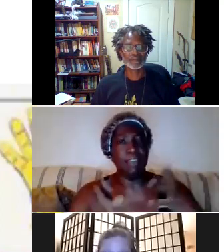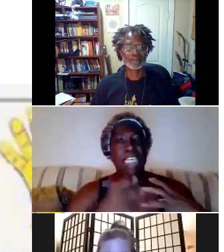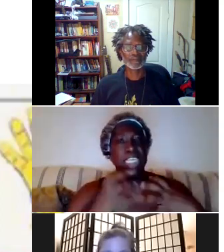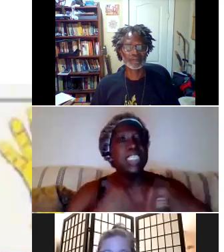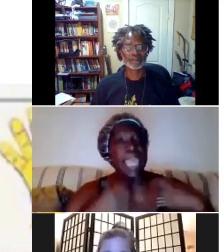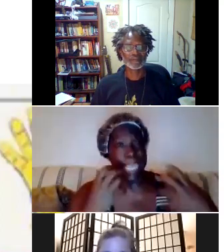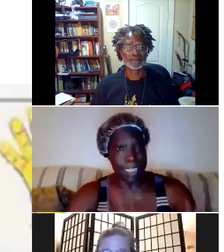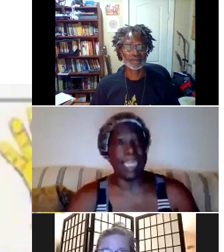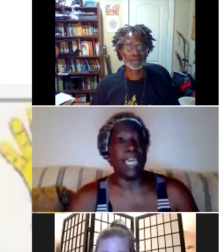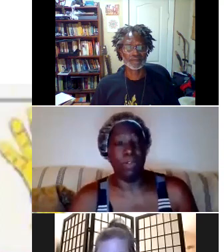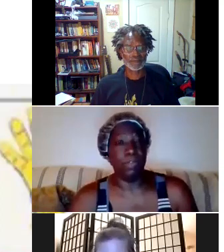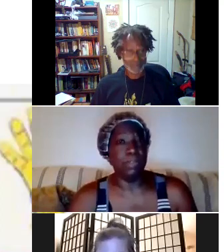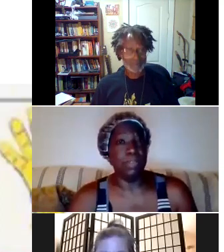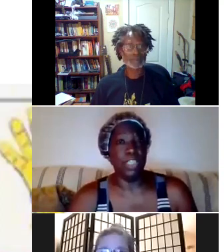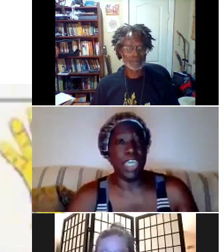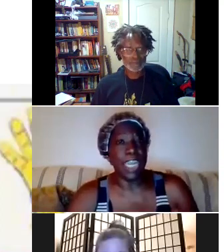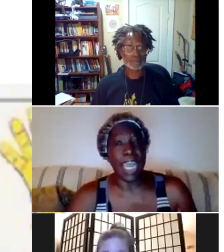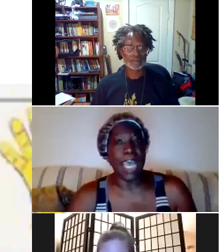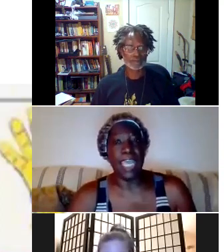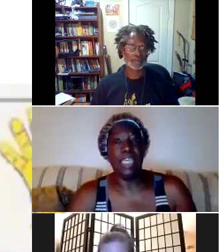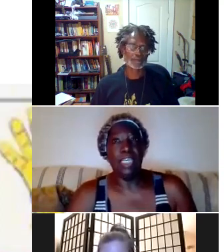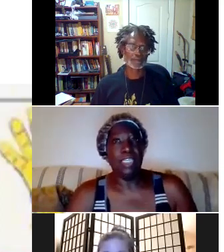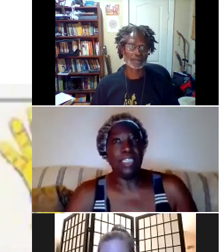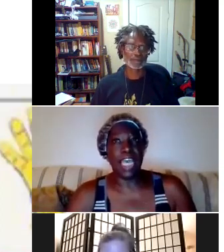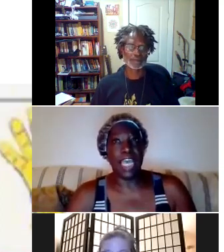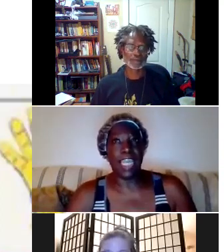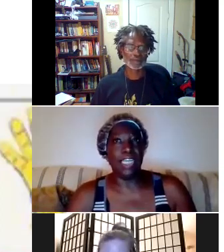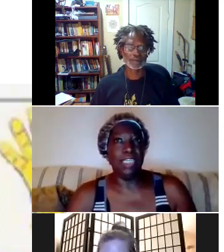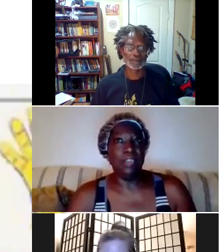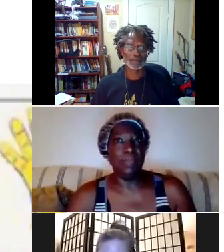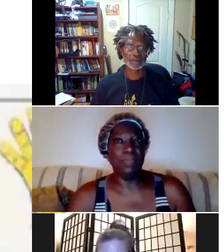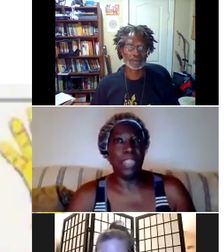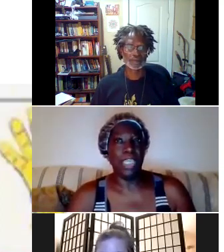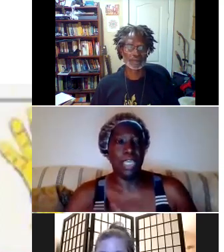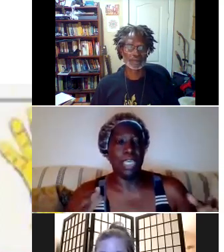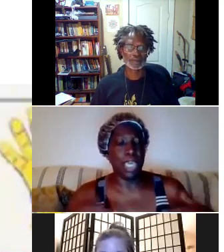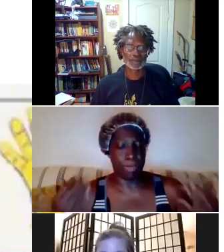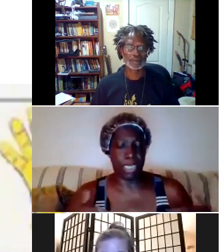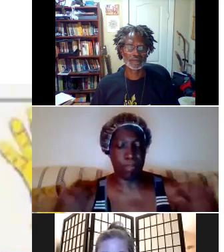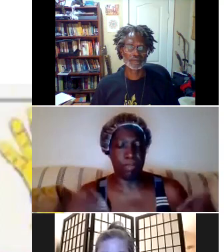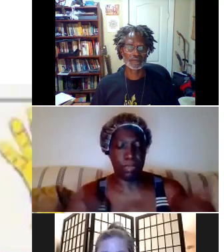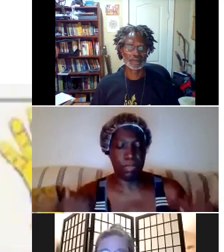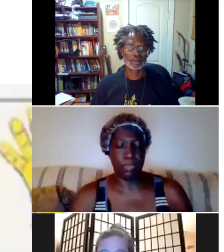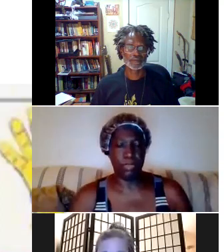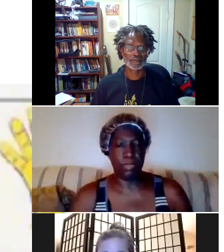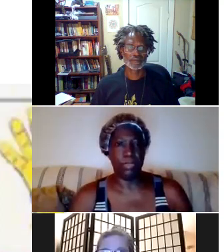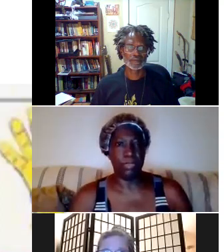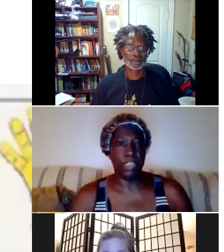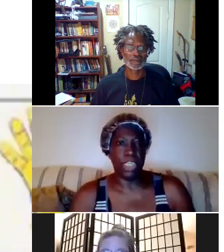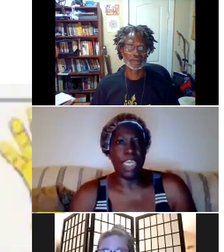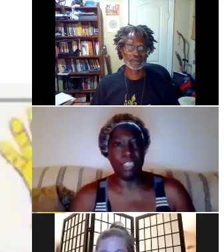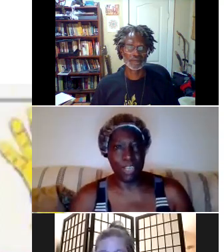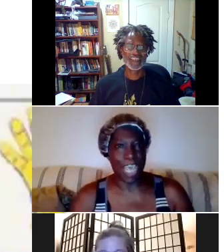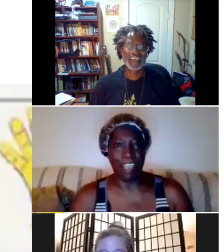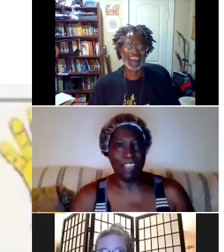that is A.S.L. You cannot sign happy.